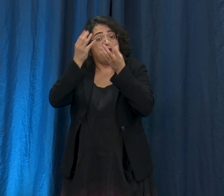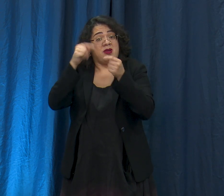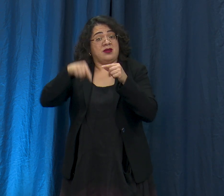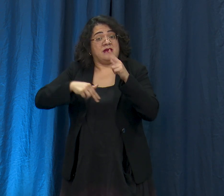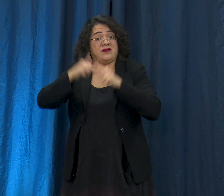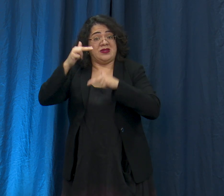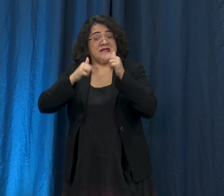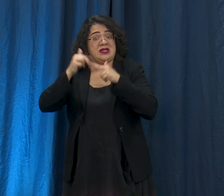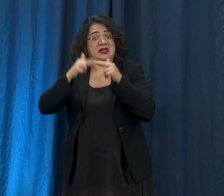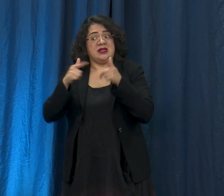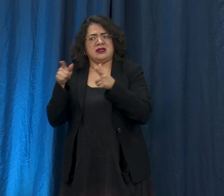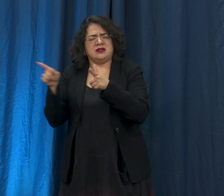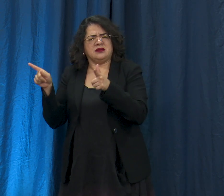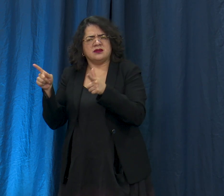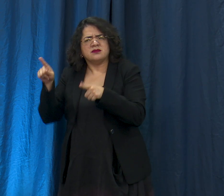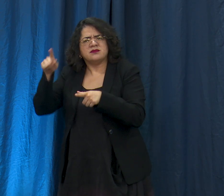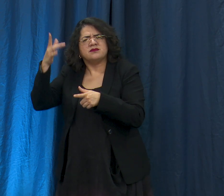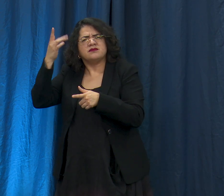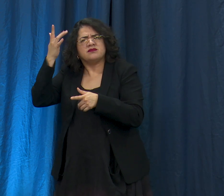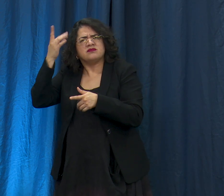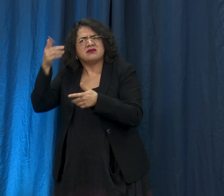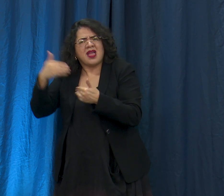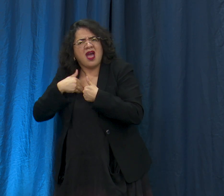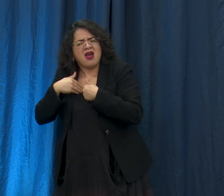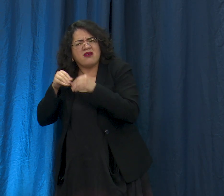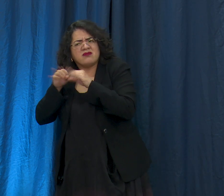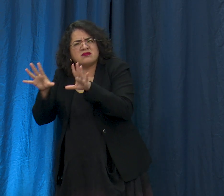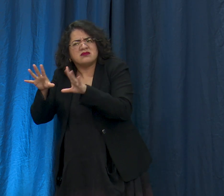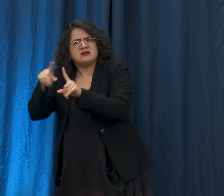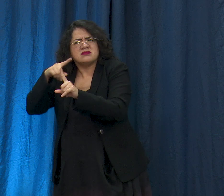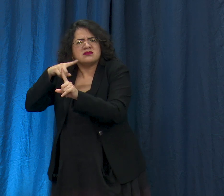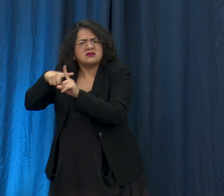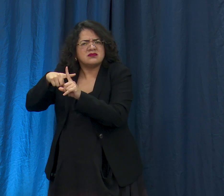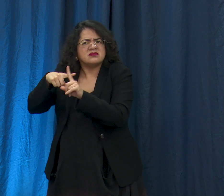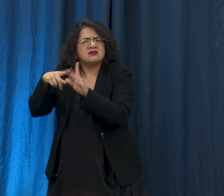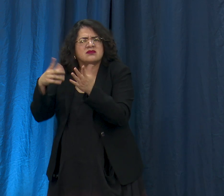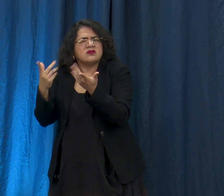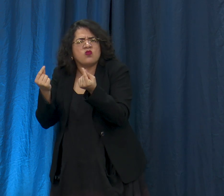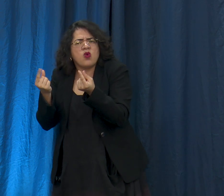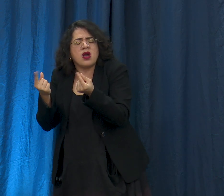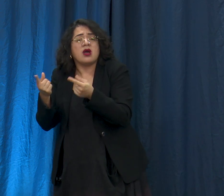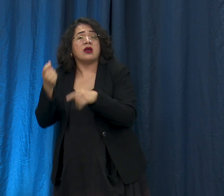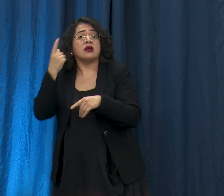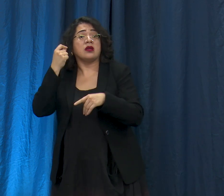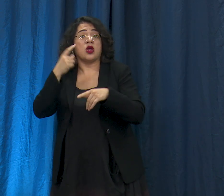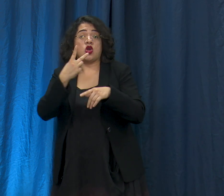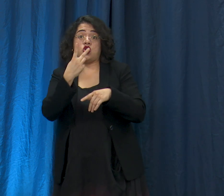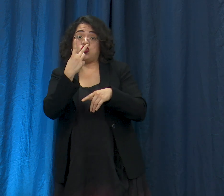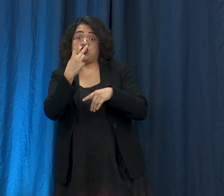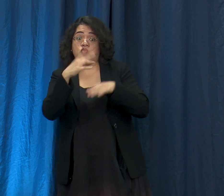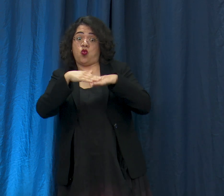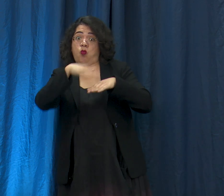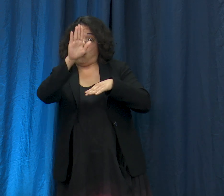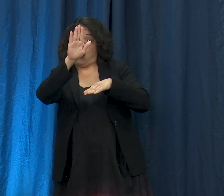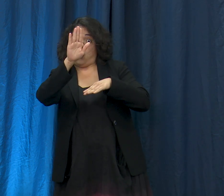listed facilities that are currently experiencing outbreaks, and we define an outbreak as having 2 or more active cases.